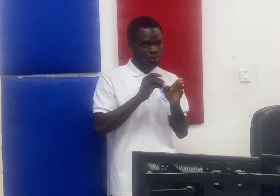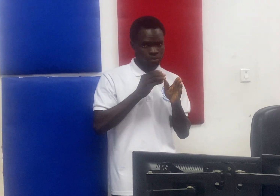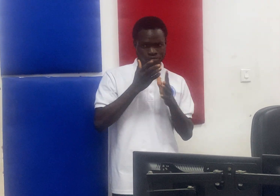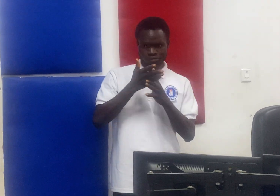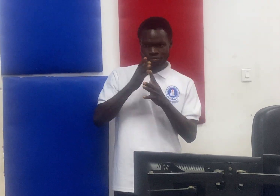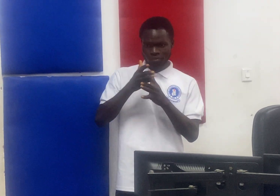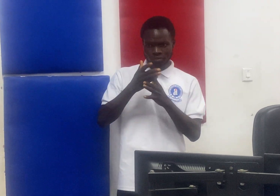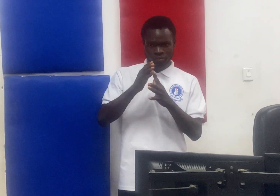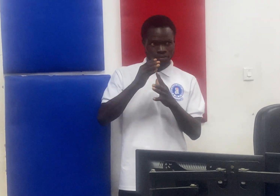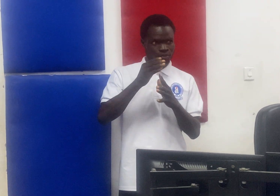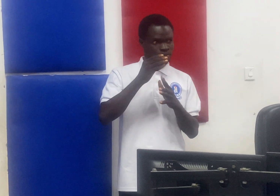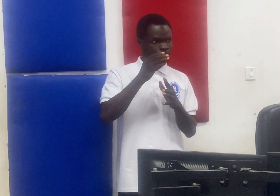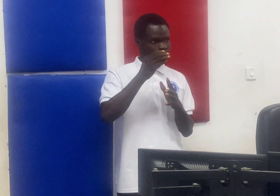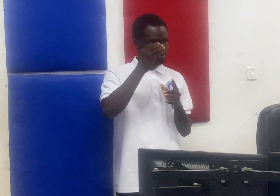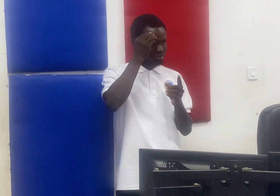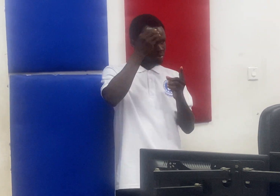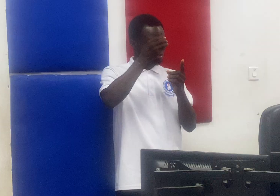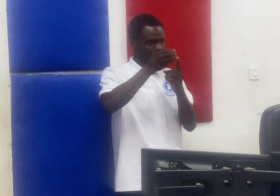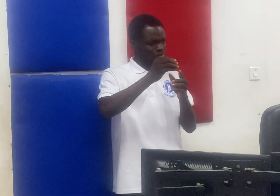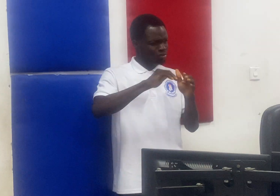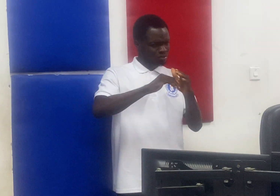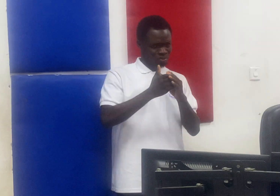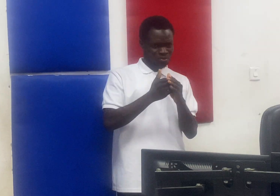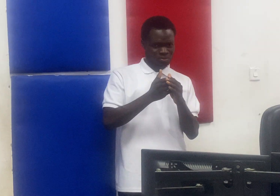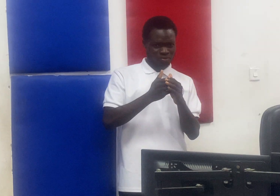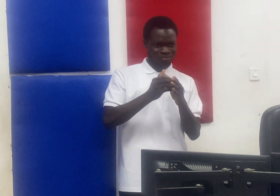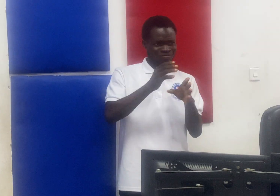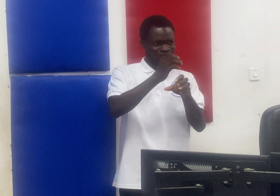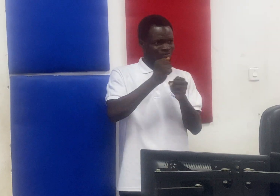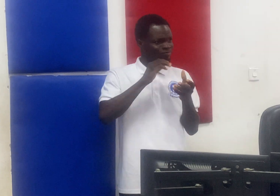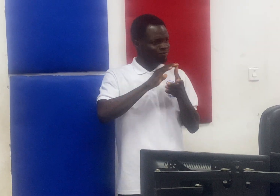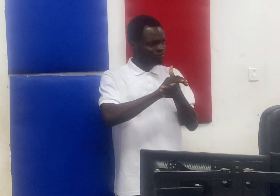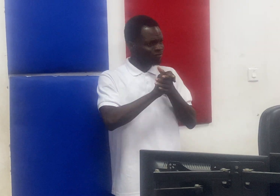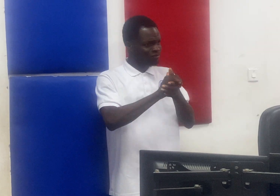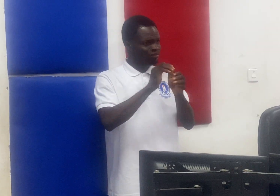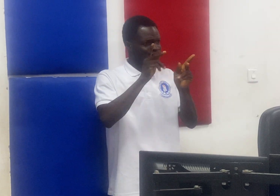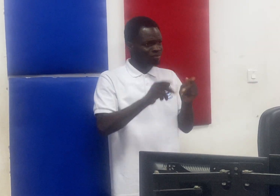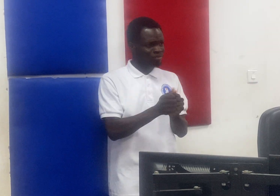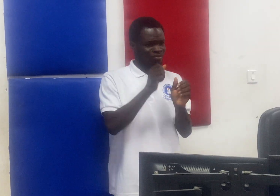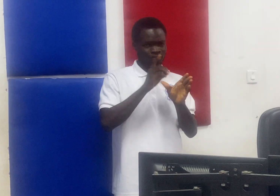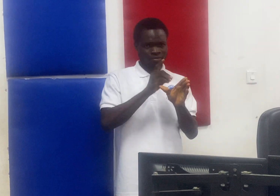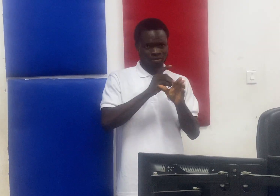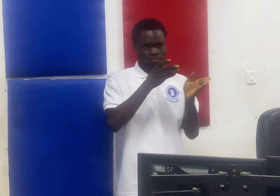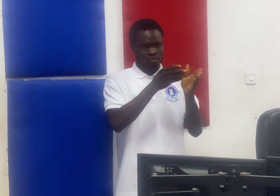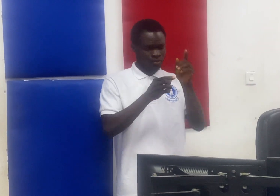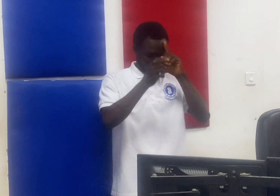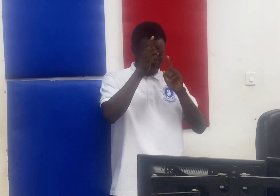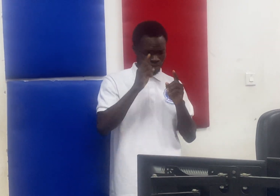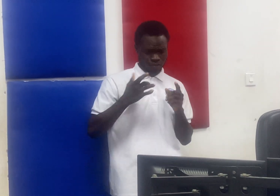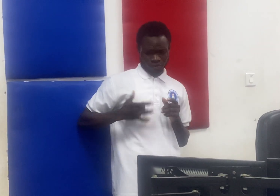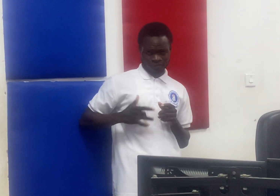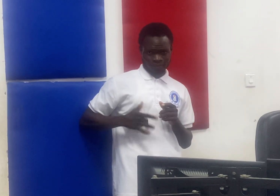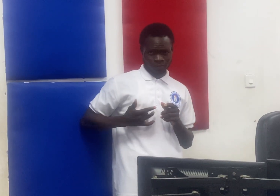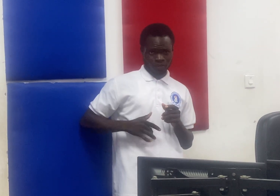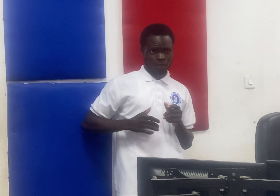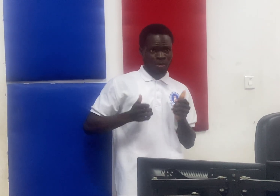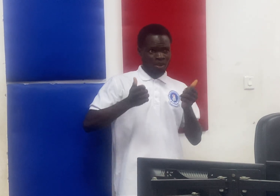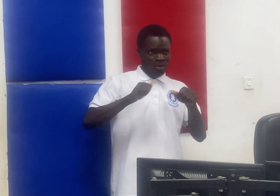their interest to get married to persons also with disability because they feel they will be comfortable with